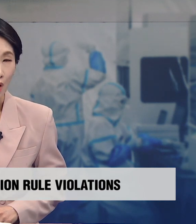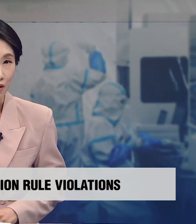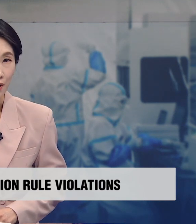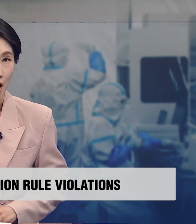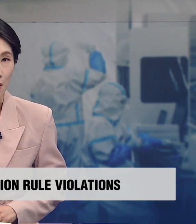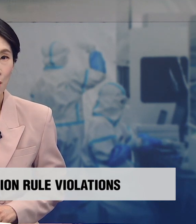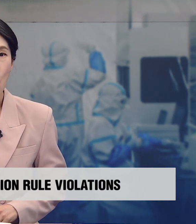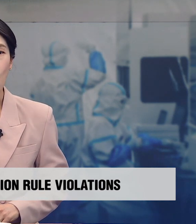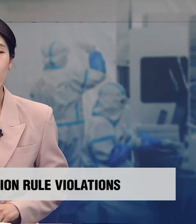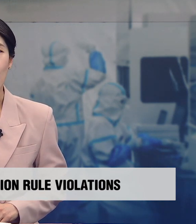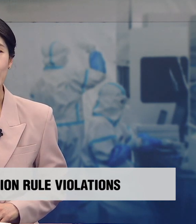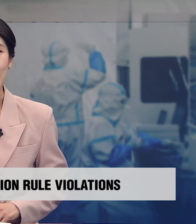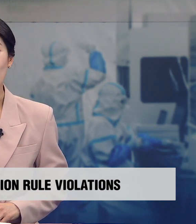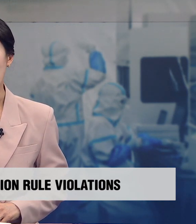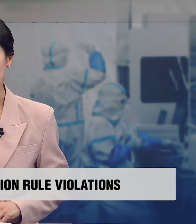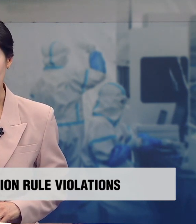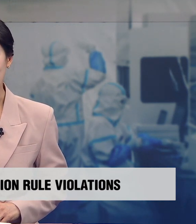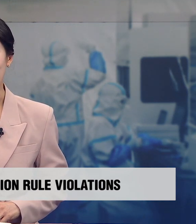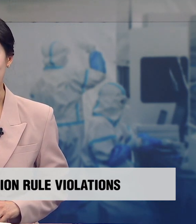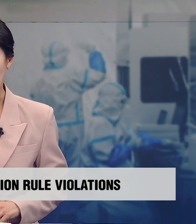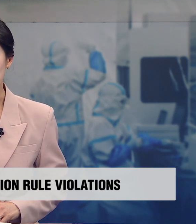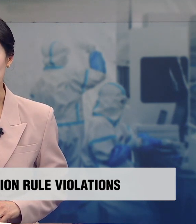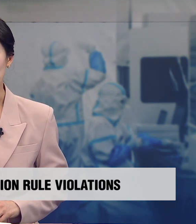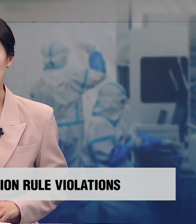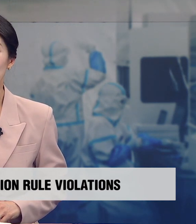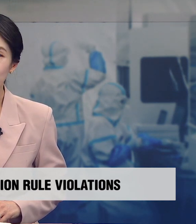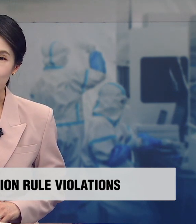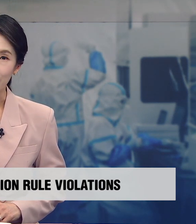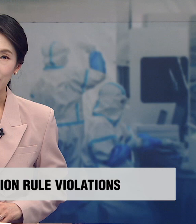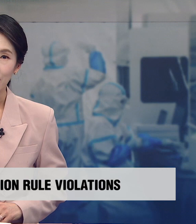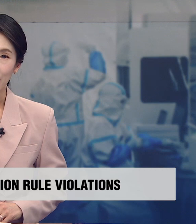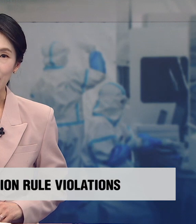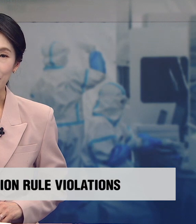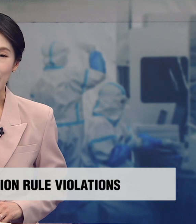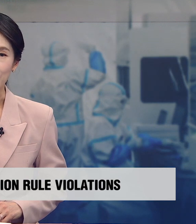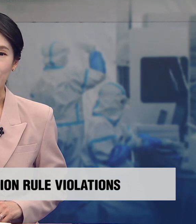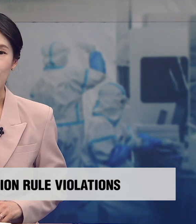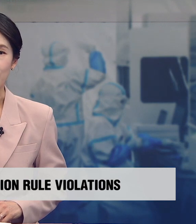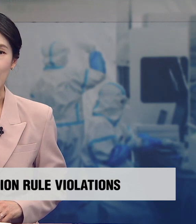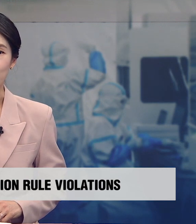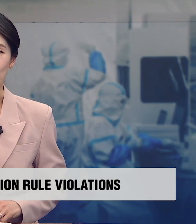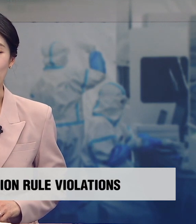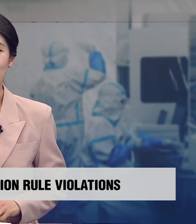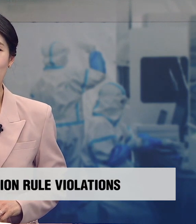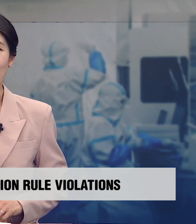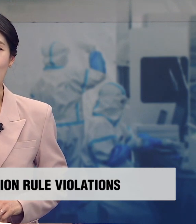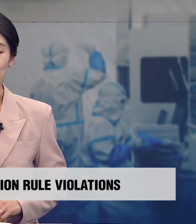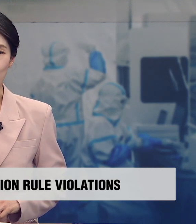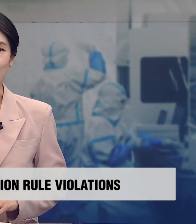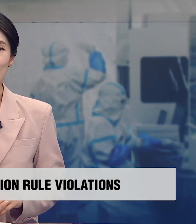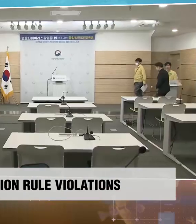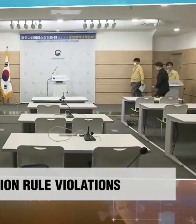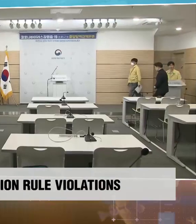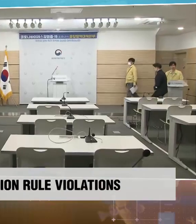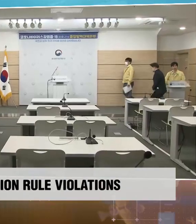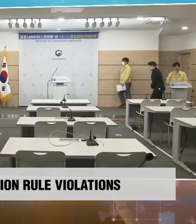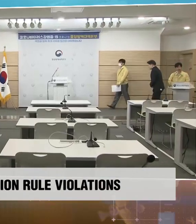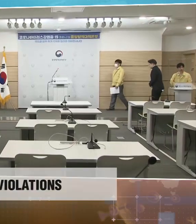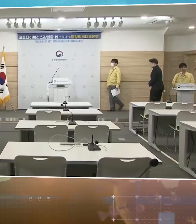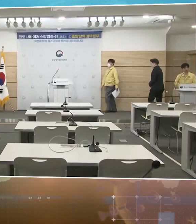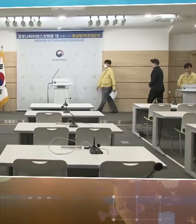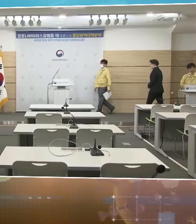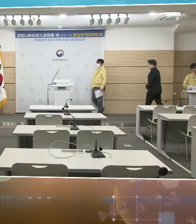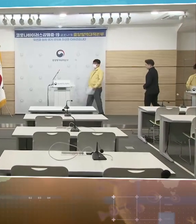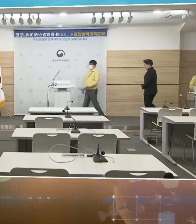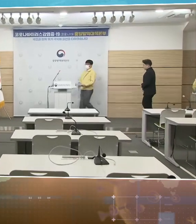places outside of your home or dining and drinking establishments will result in fines of 100,000 won as well. Now, we are waiting